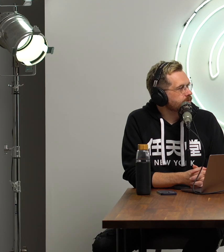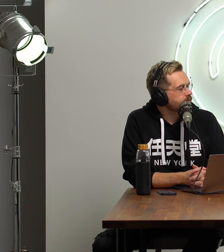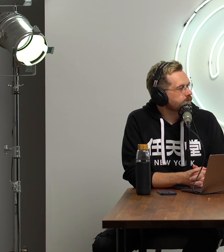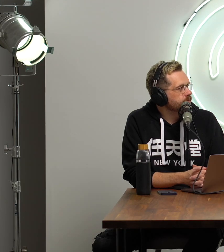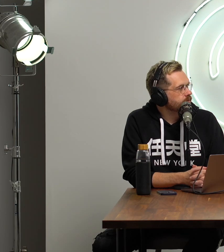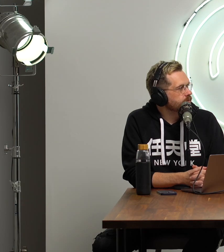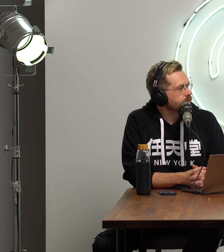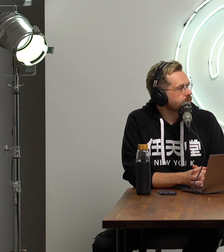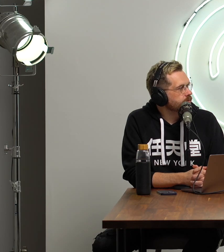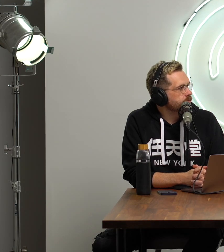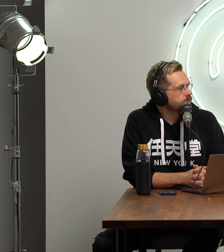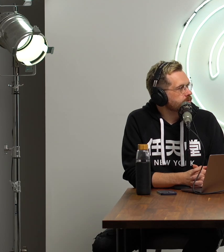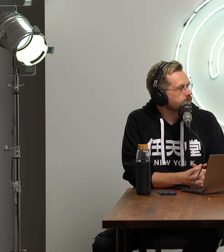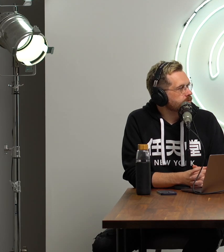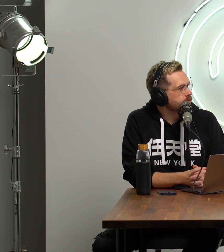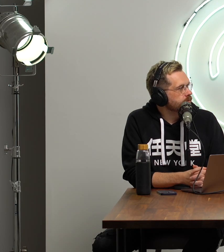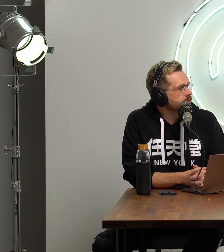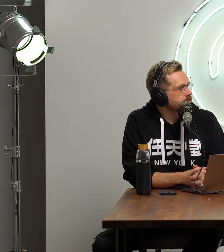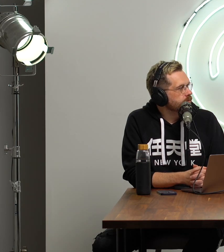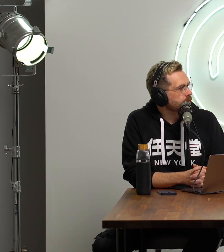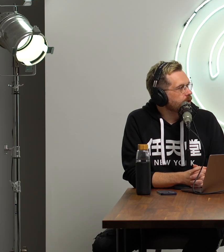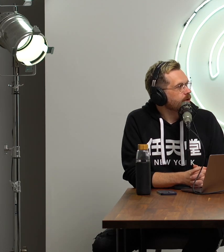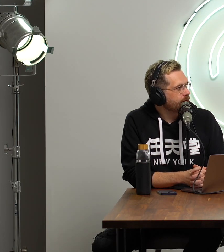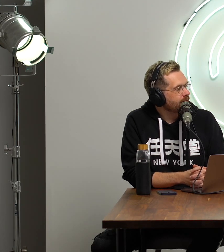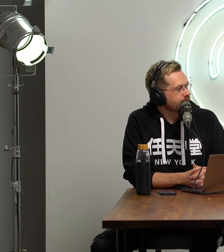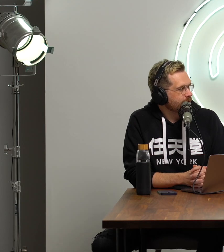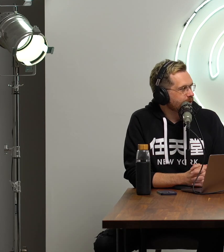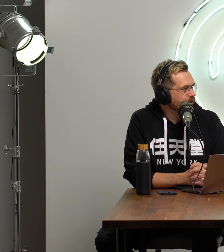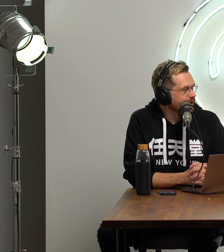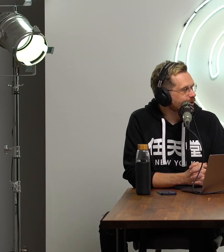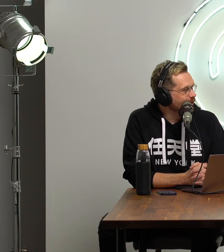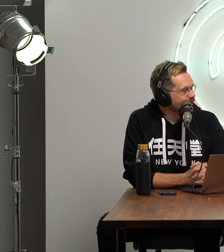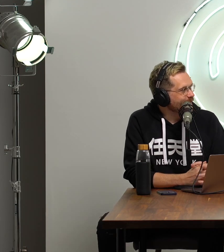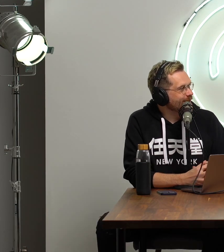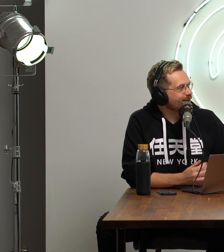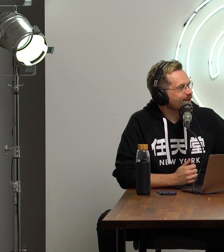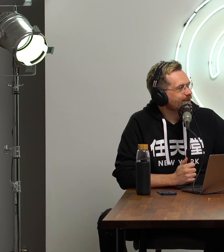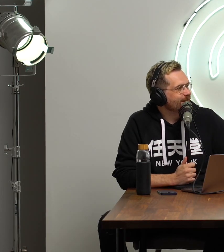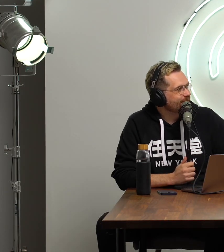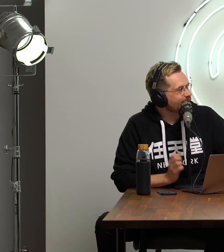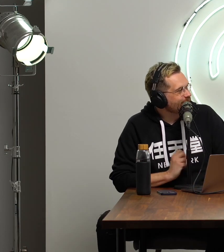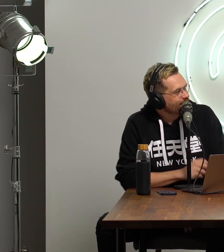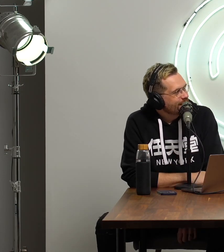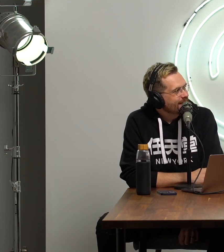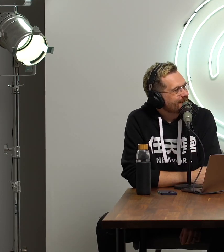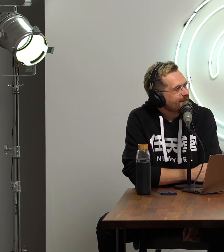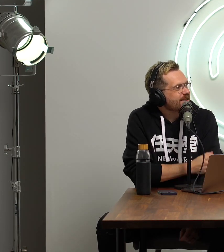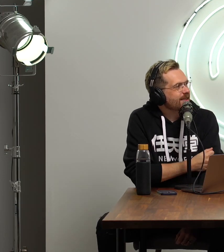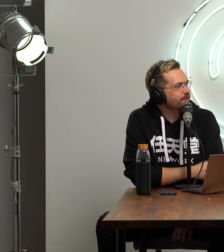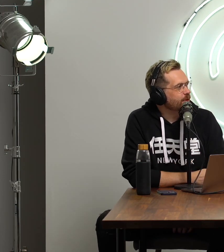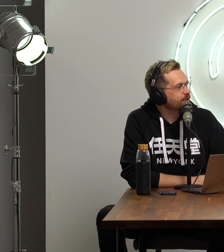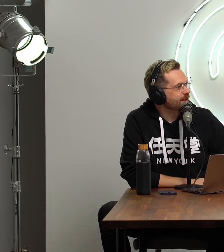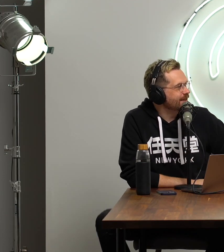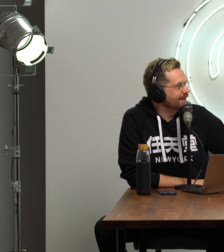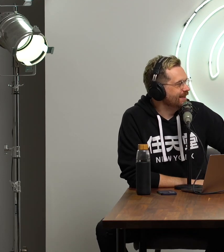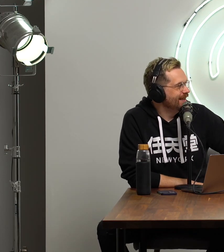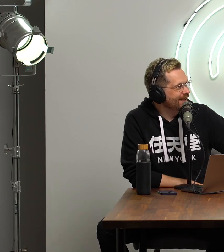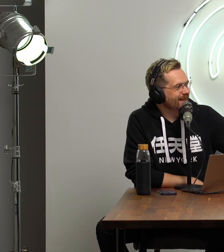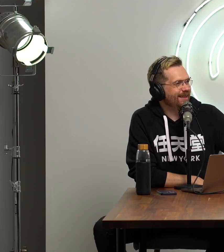of a double quarter pounder oh okay so you're going going for the meat that